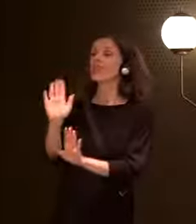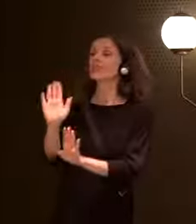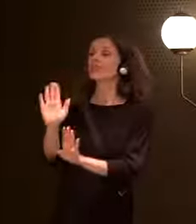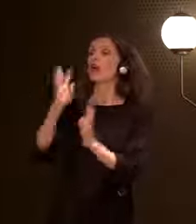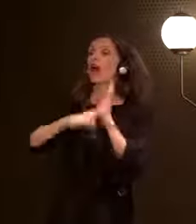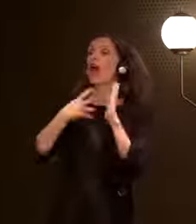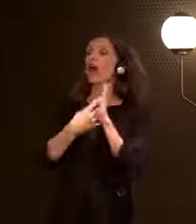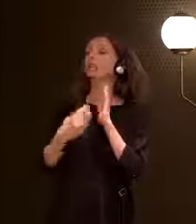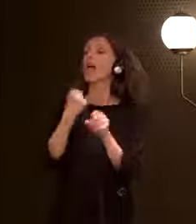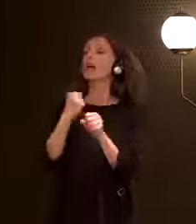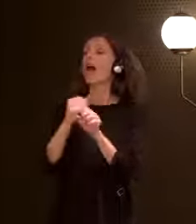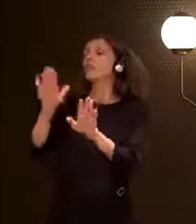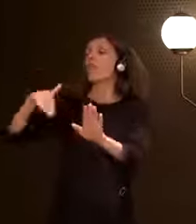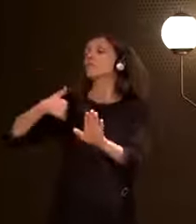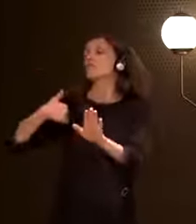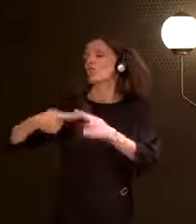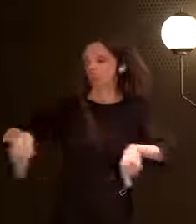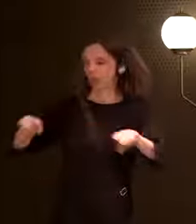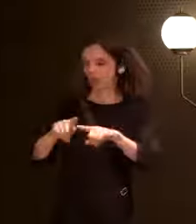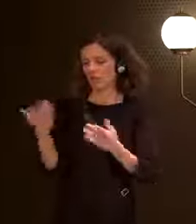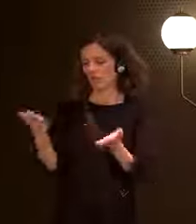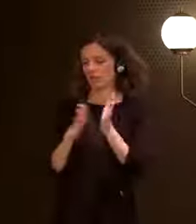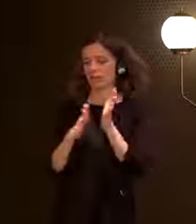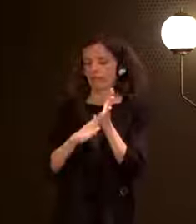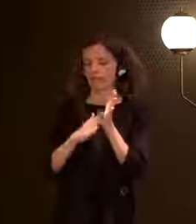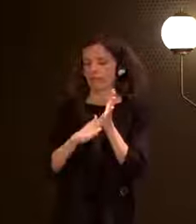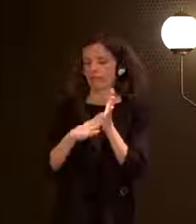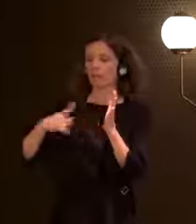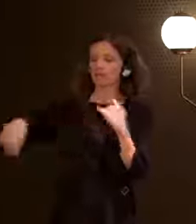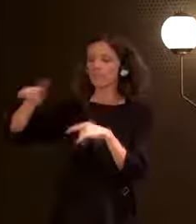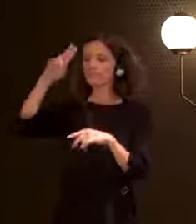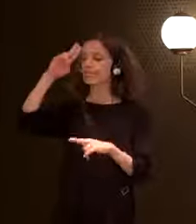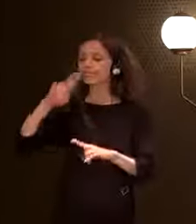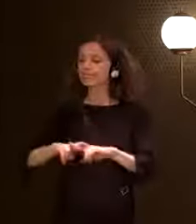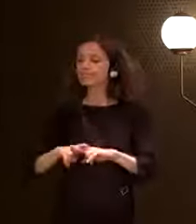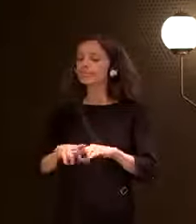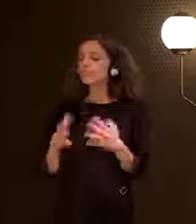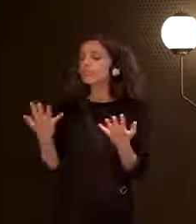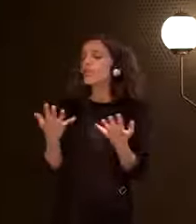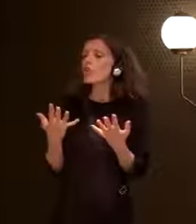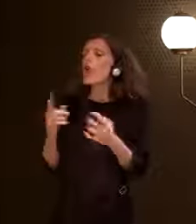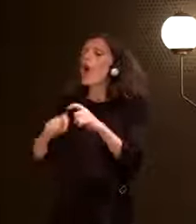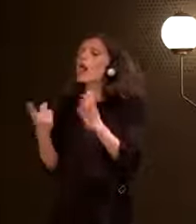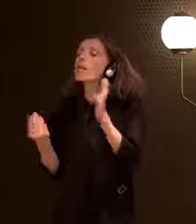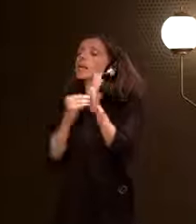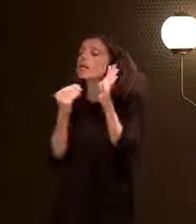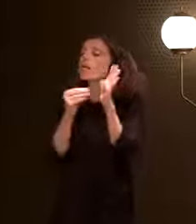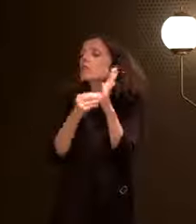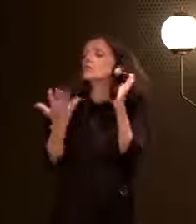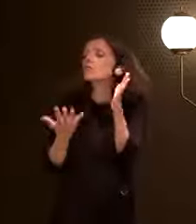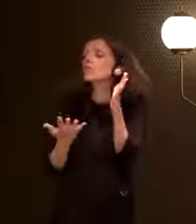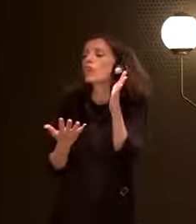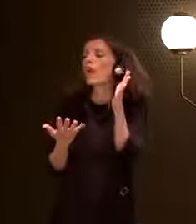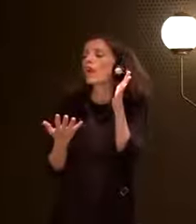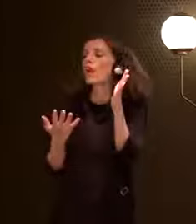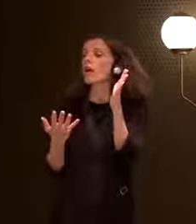obviously you will make the decision of what the components will be based on what your objectives are or what you've already